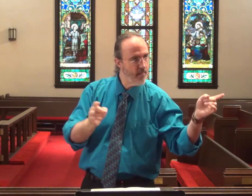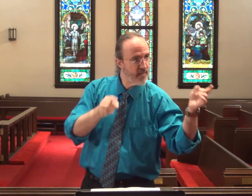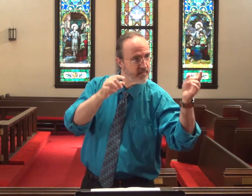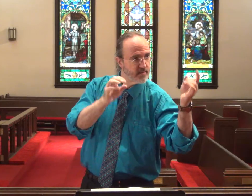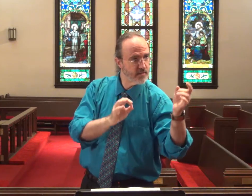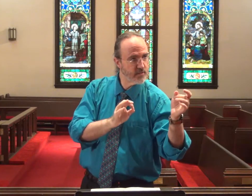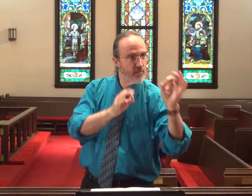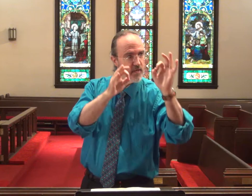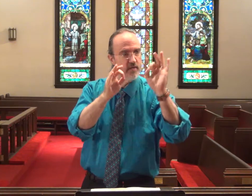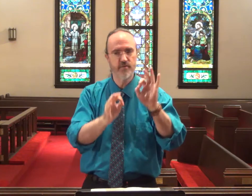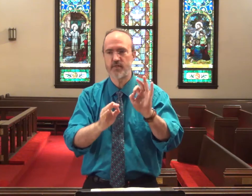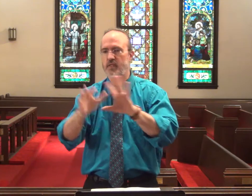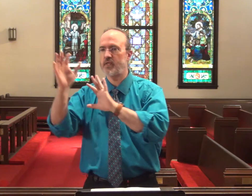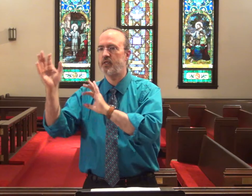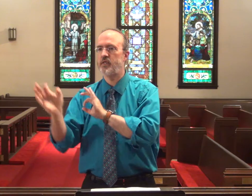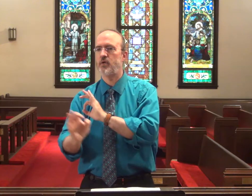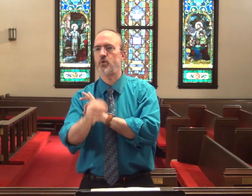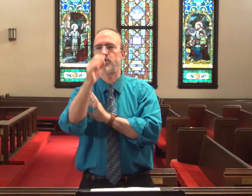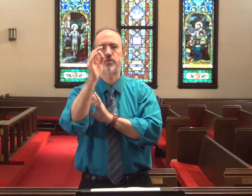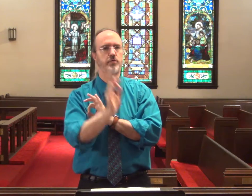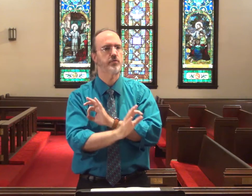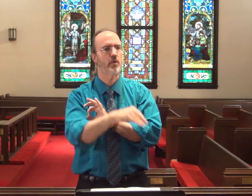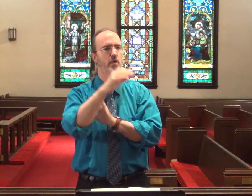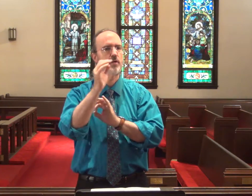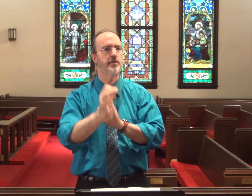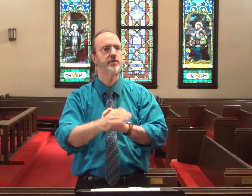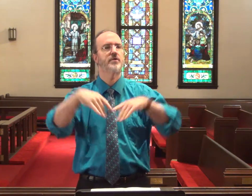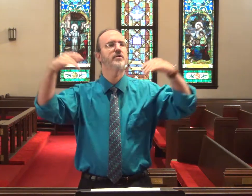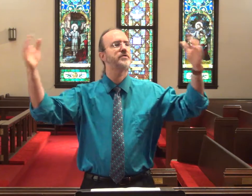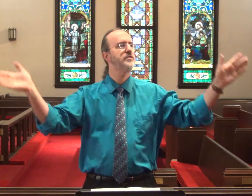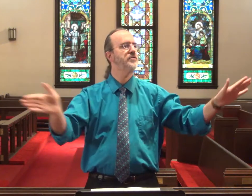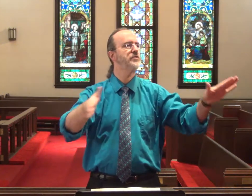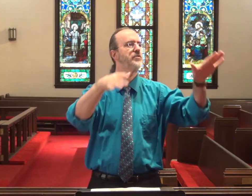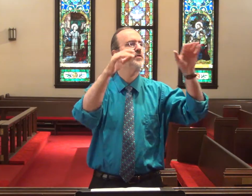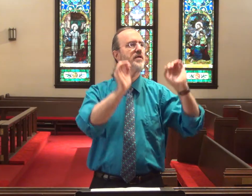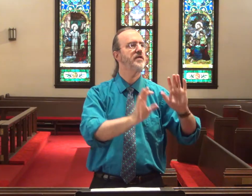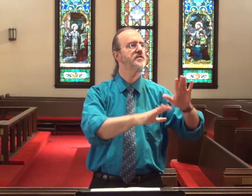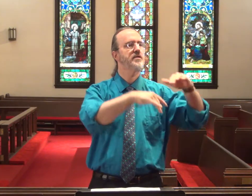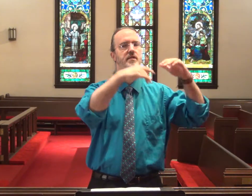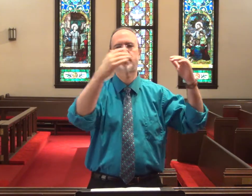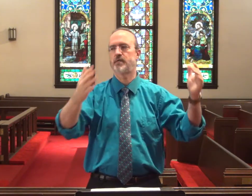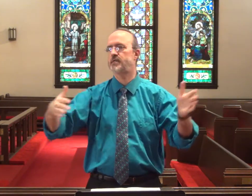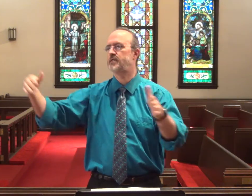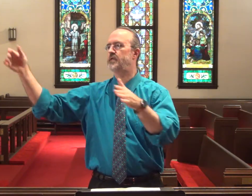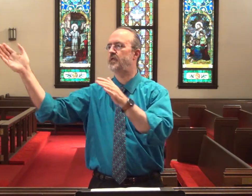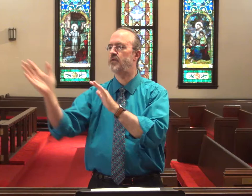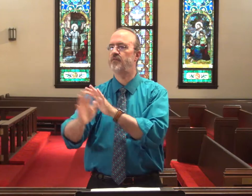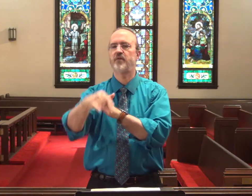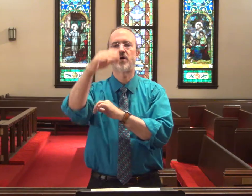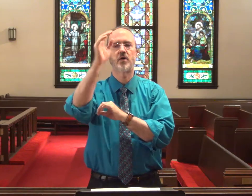day, passes swiftly o'er those waters to the city far